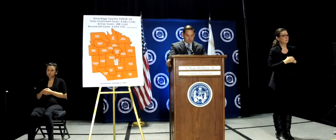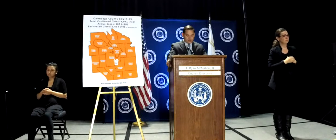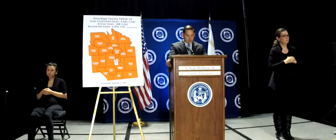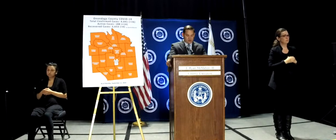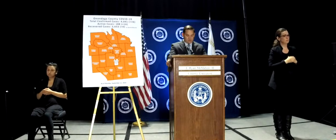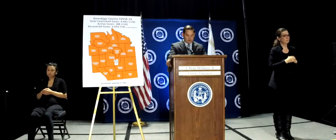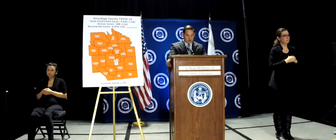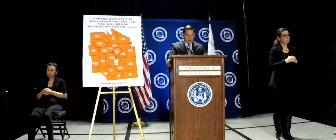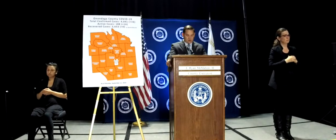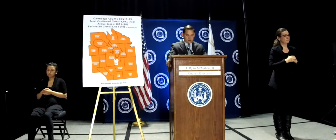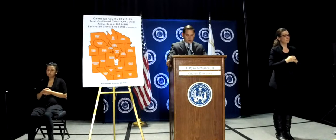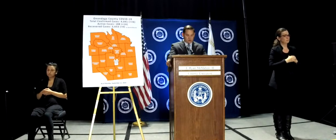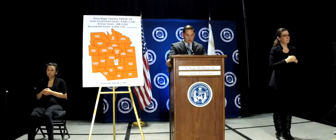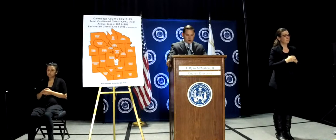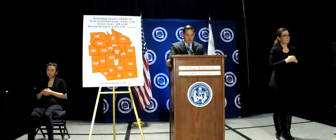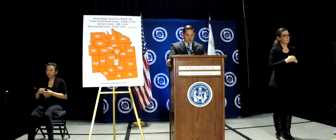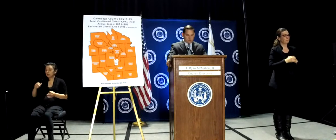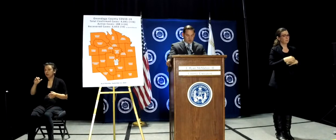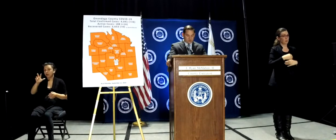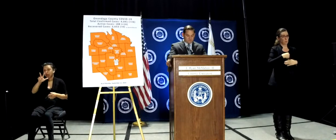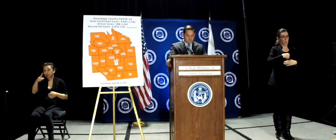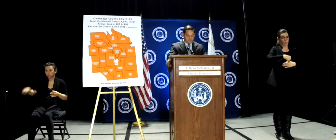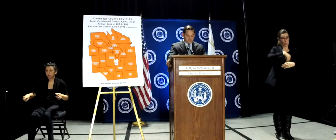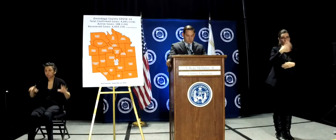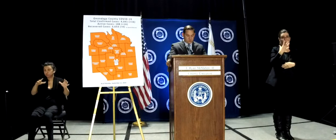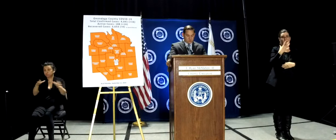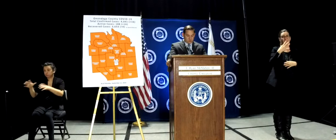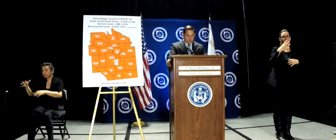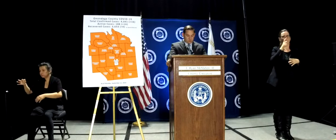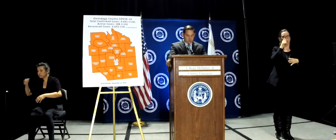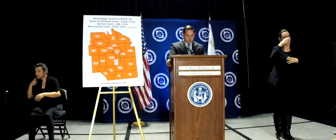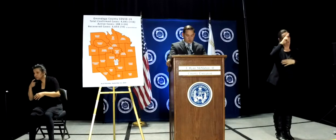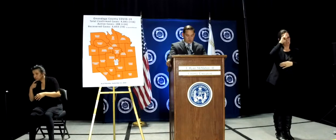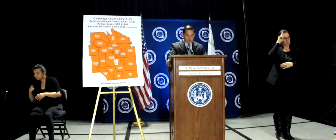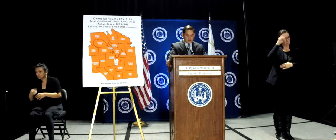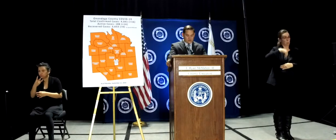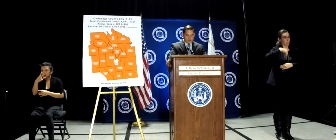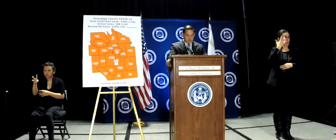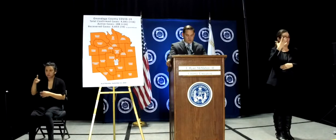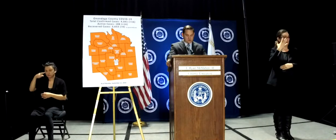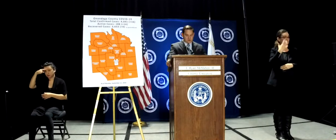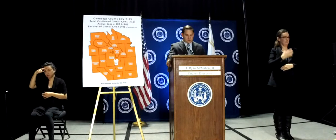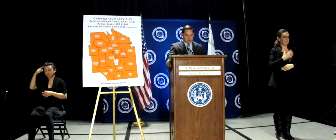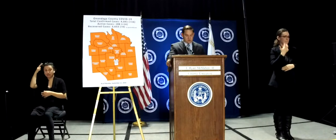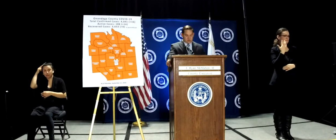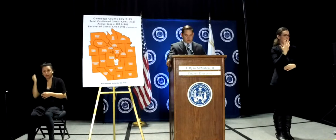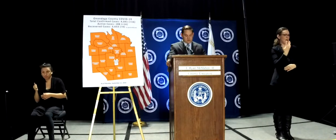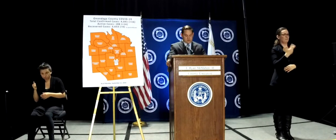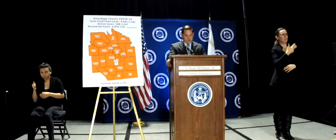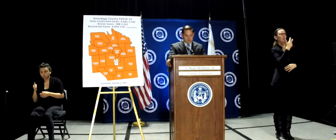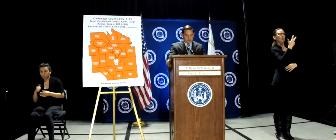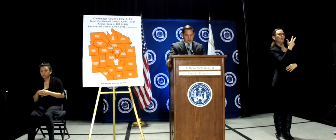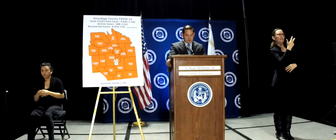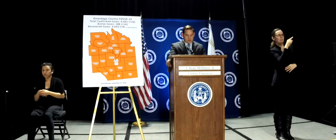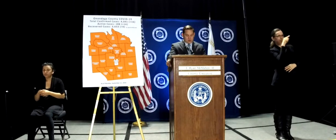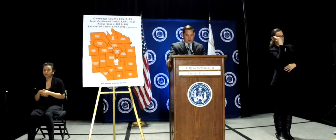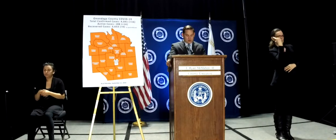hospital, 5 are Caucasian, 3 are African American. When you look at cases, we have 16 new